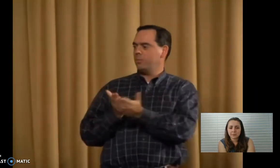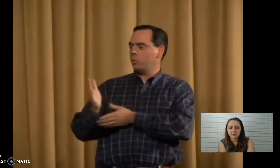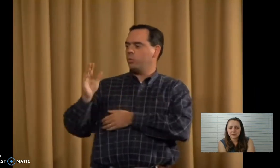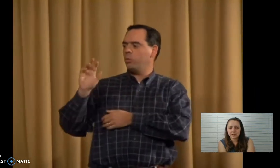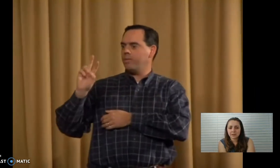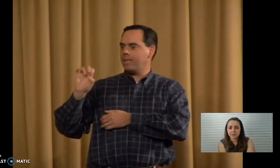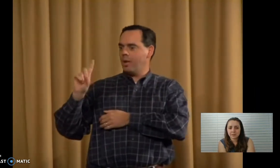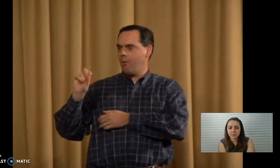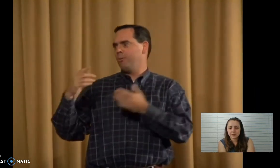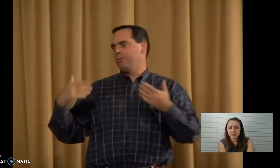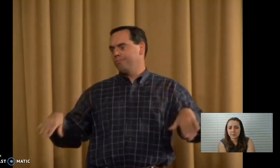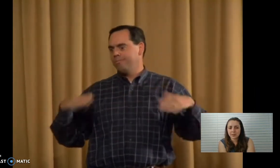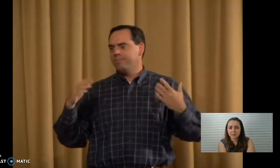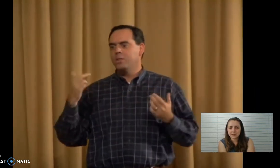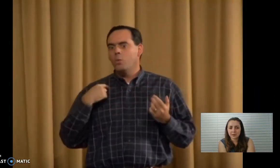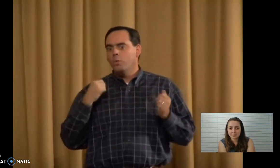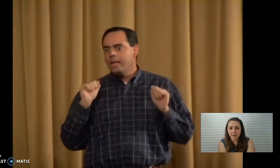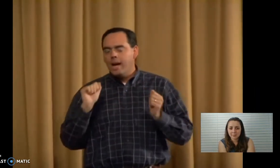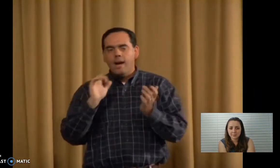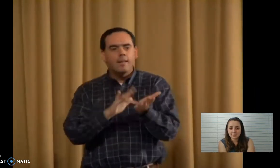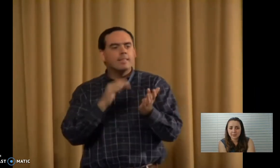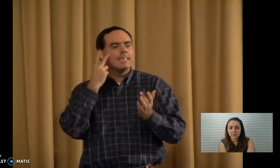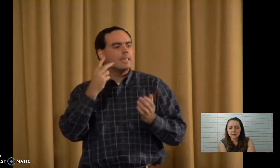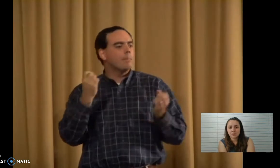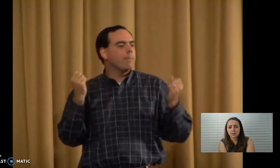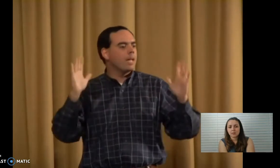video when working with ASL all the time.